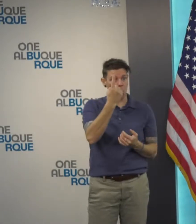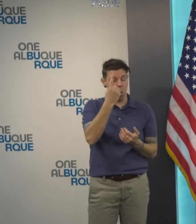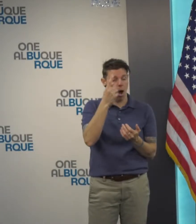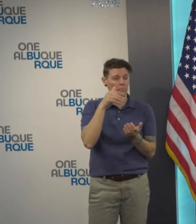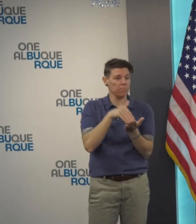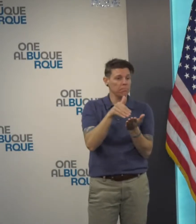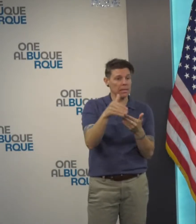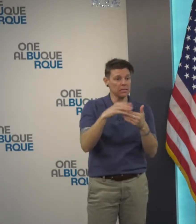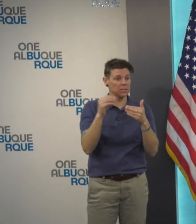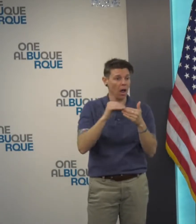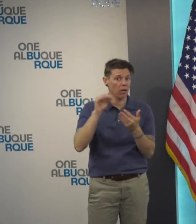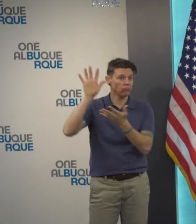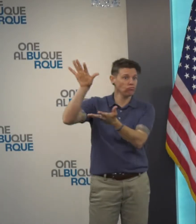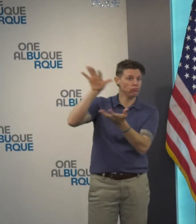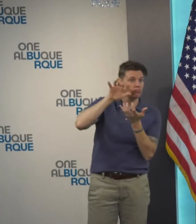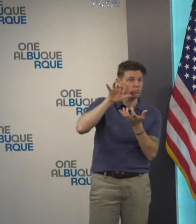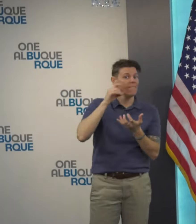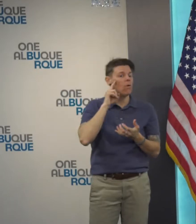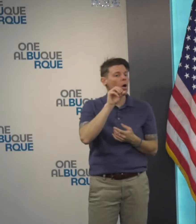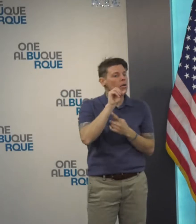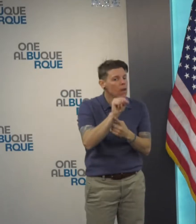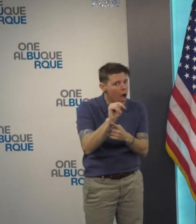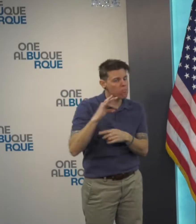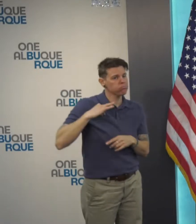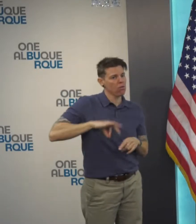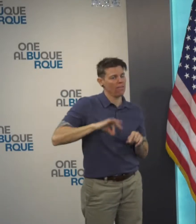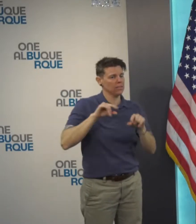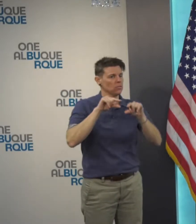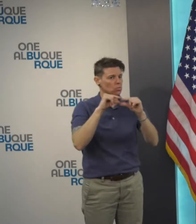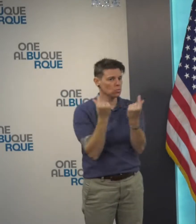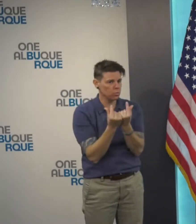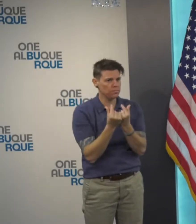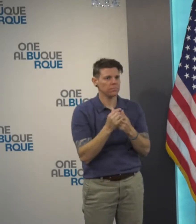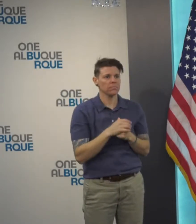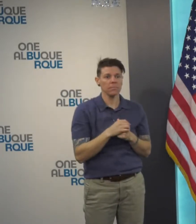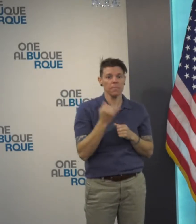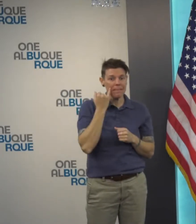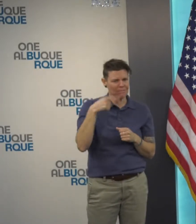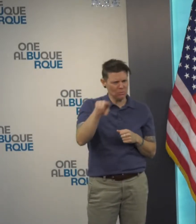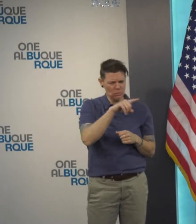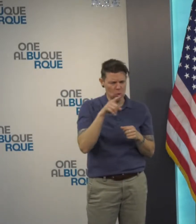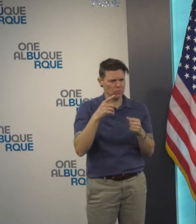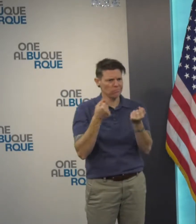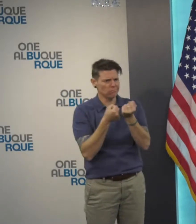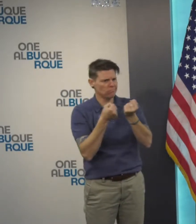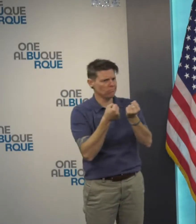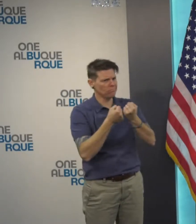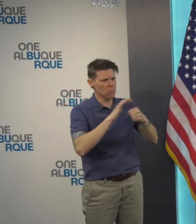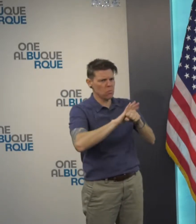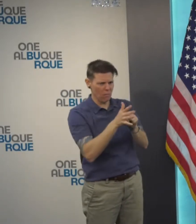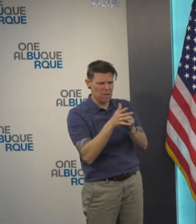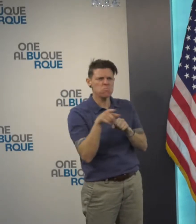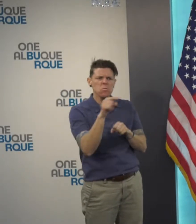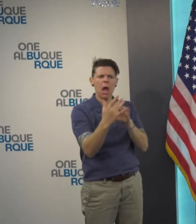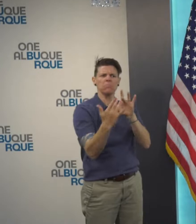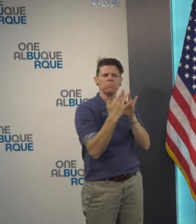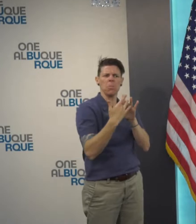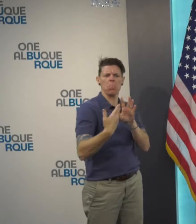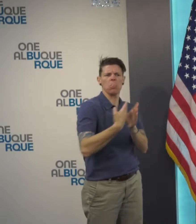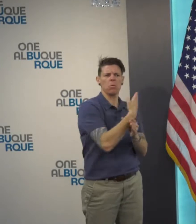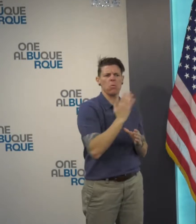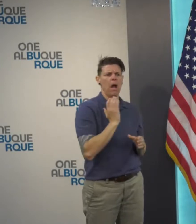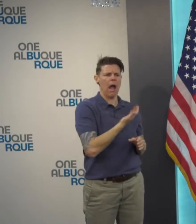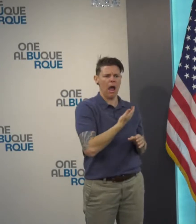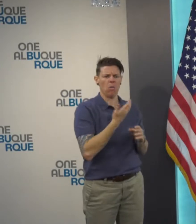for nonprofits that are helping with Corona. This is through the City Council appropriation that we announced last week.